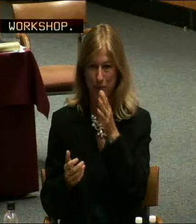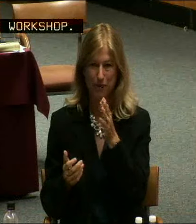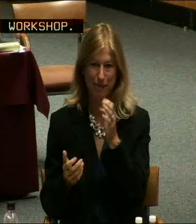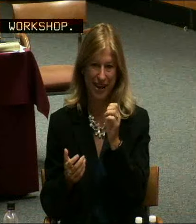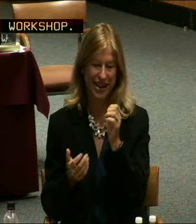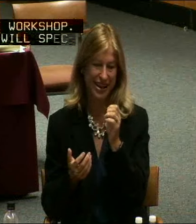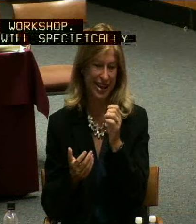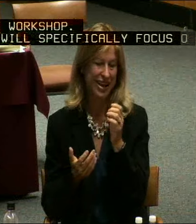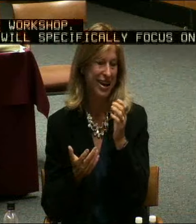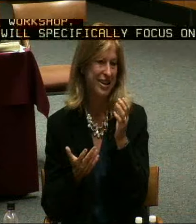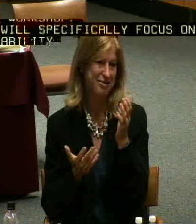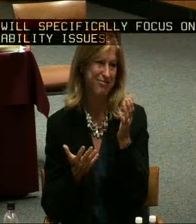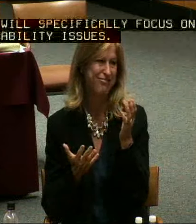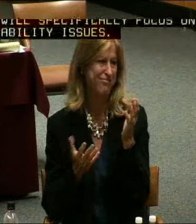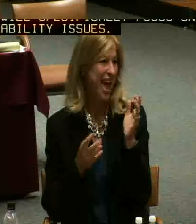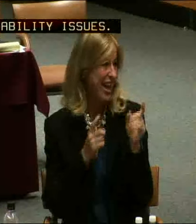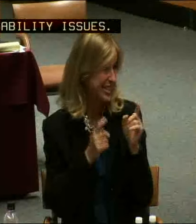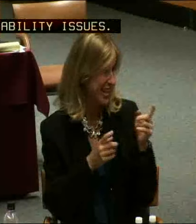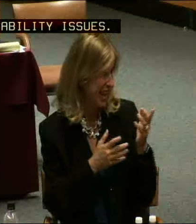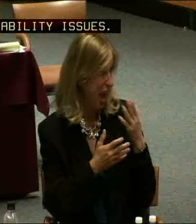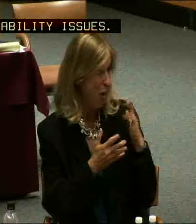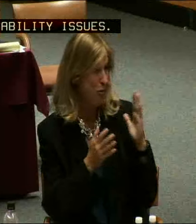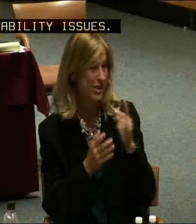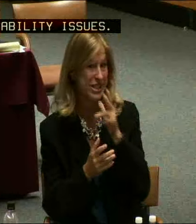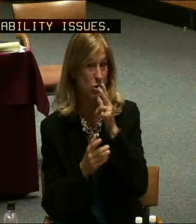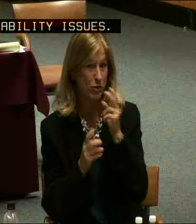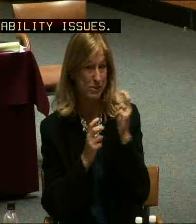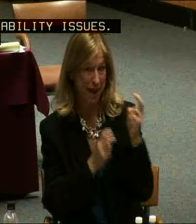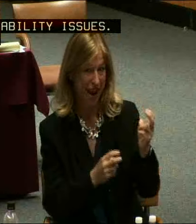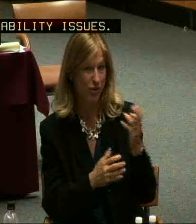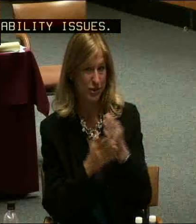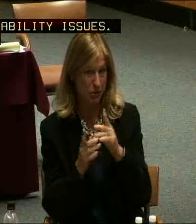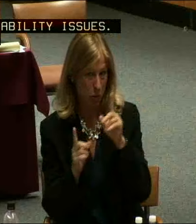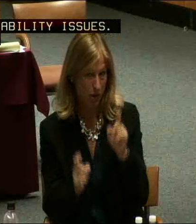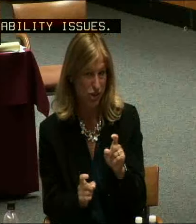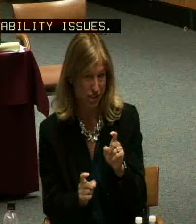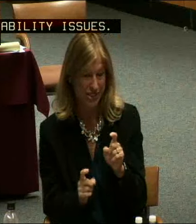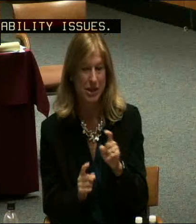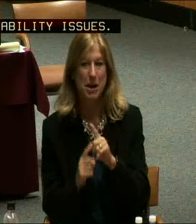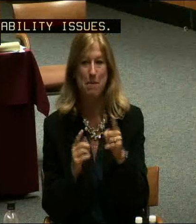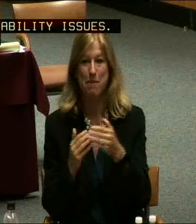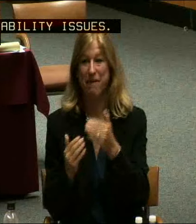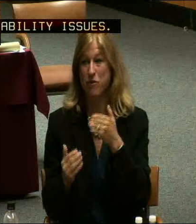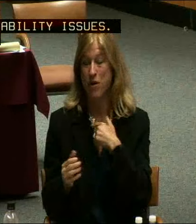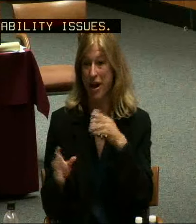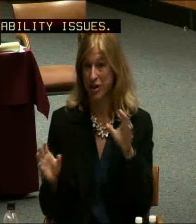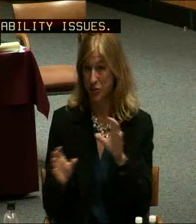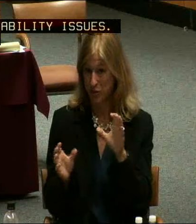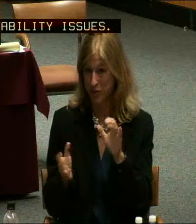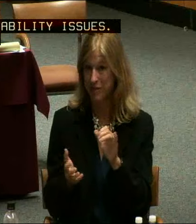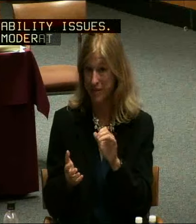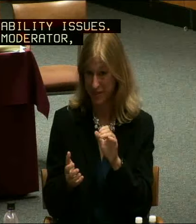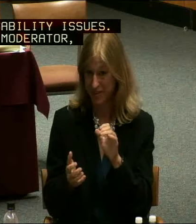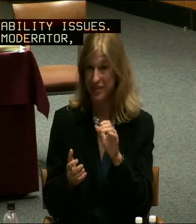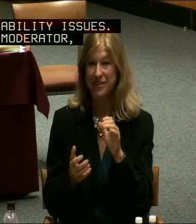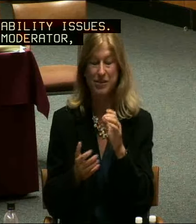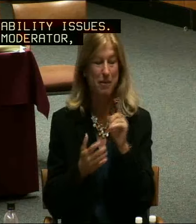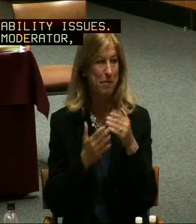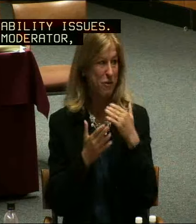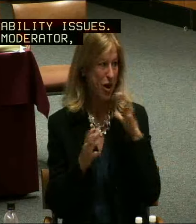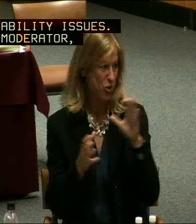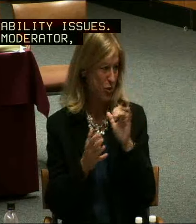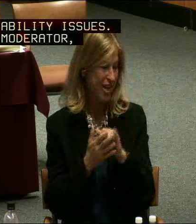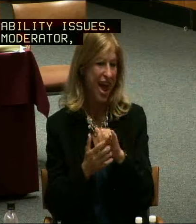As moderator, I will be asking the panelists various